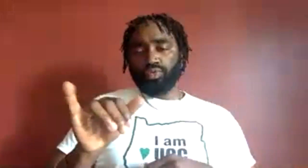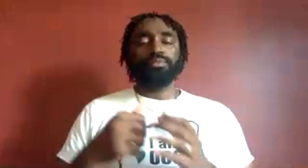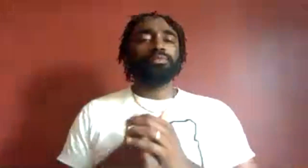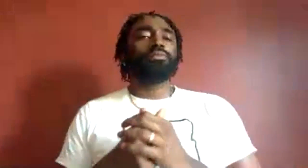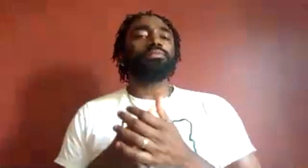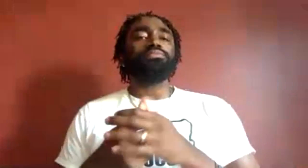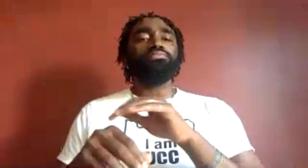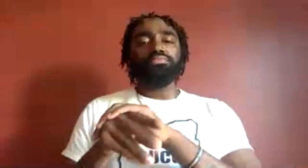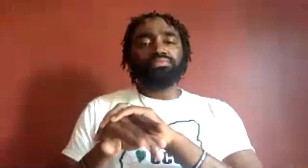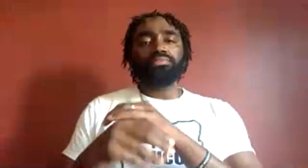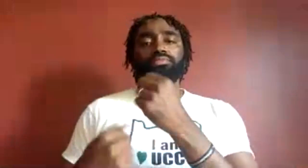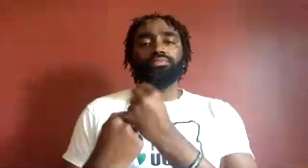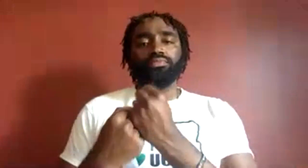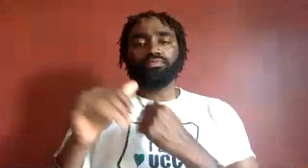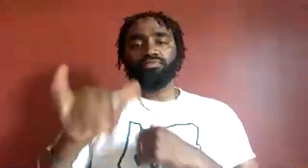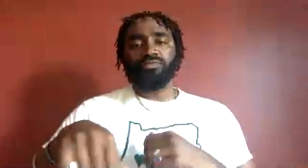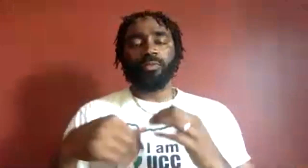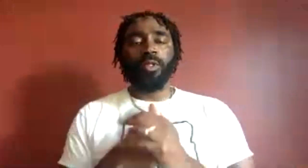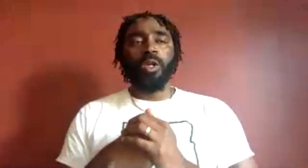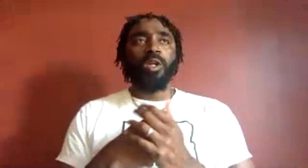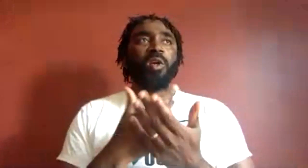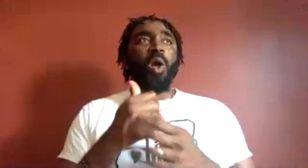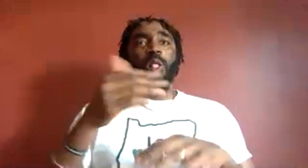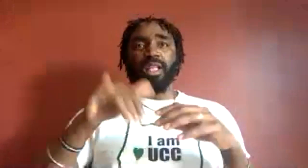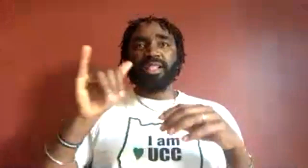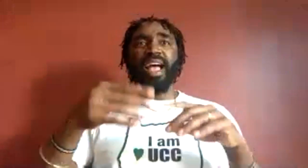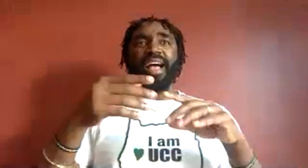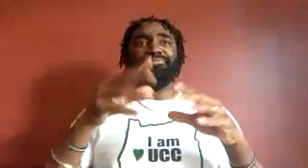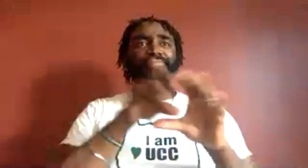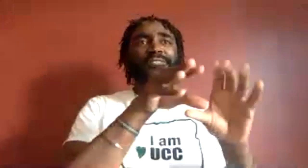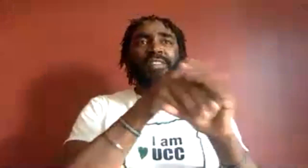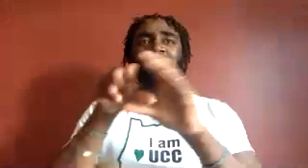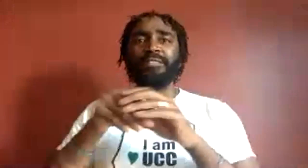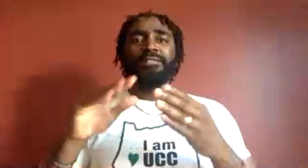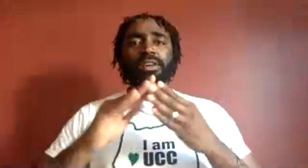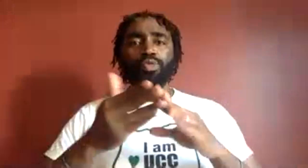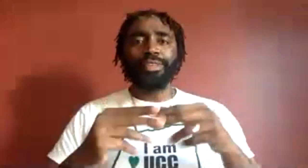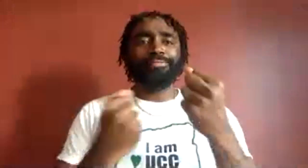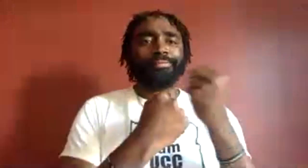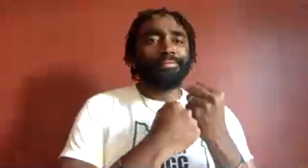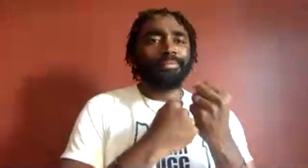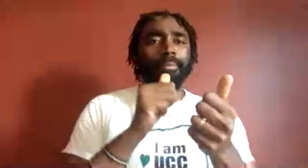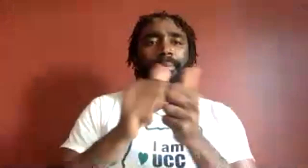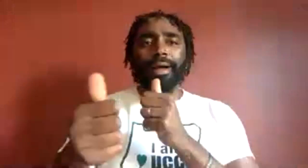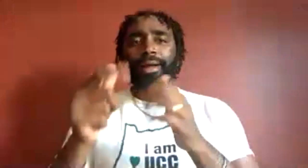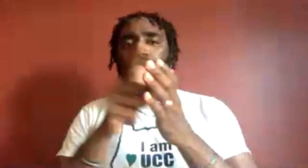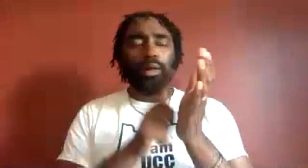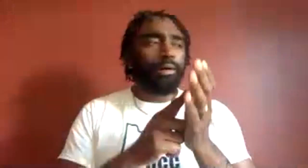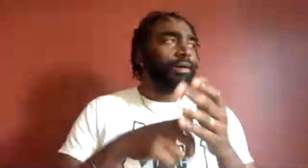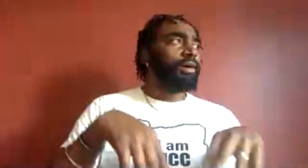interpreters, deafblind interpreters, doing tactile support. And so, I mean, a lot of that is just being very inclusive in the community, supporting,